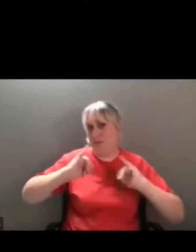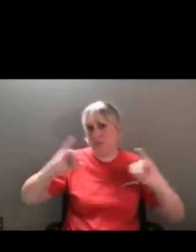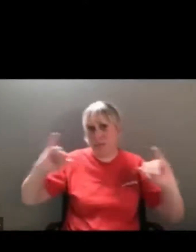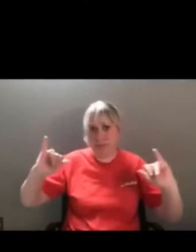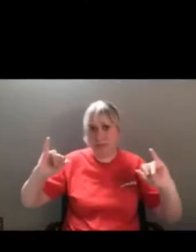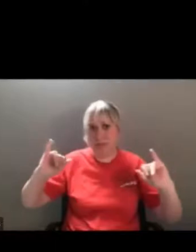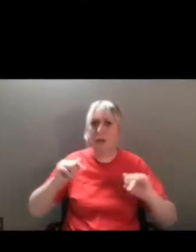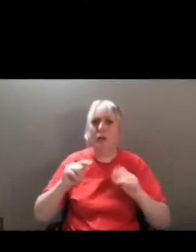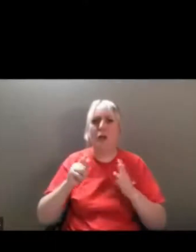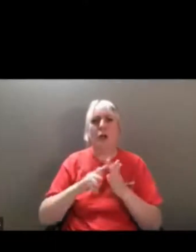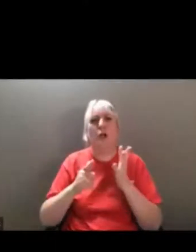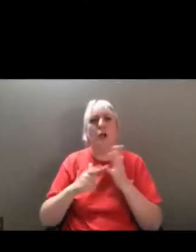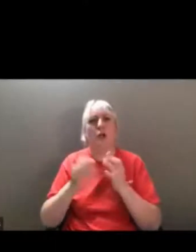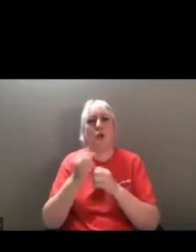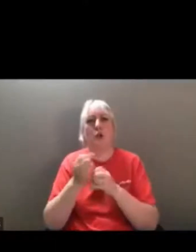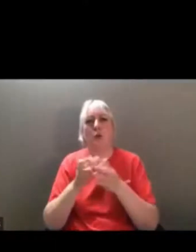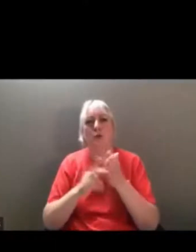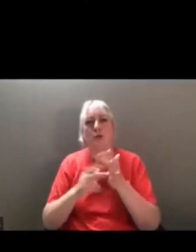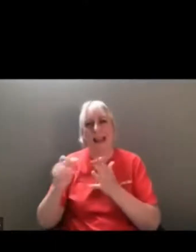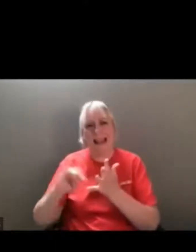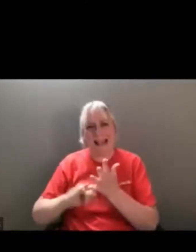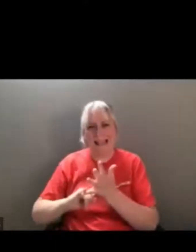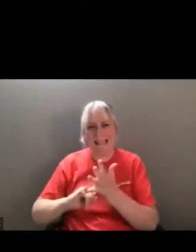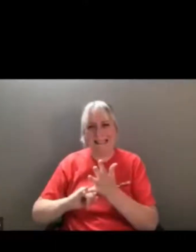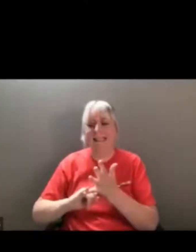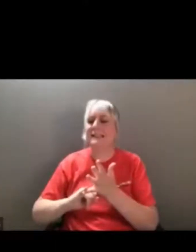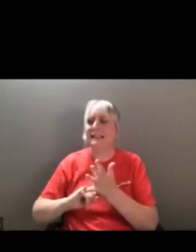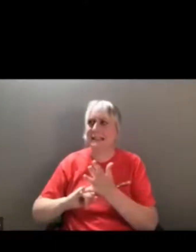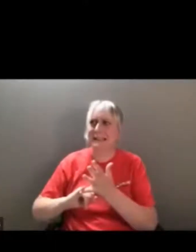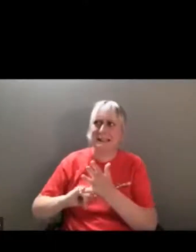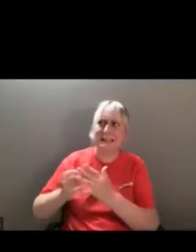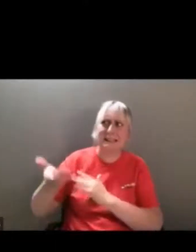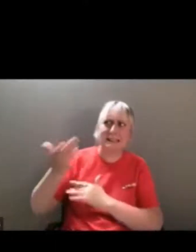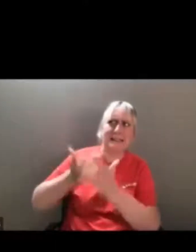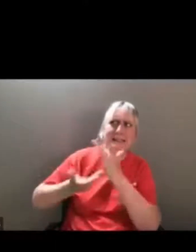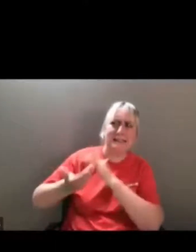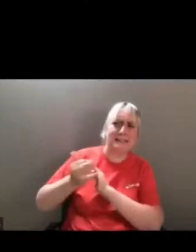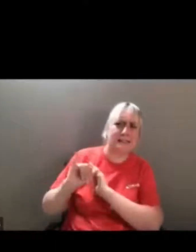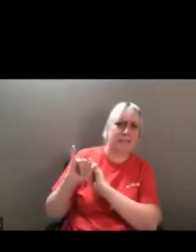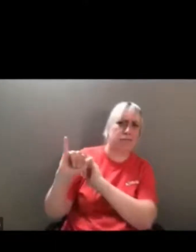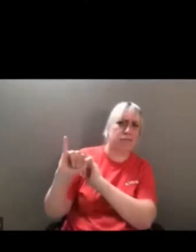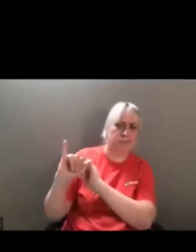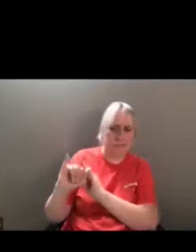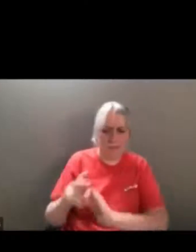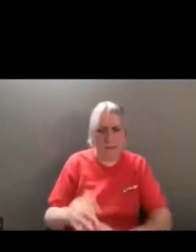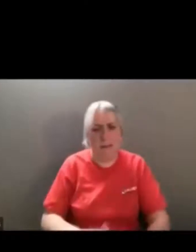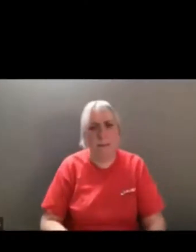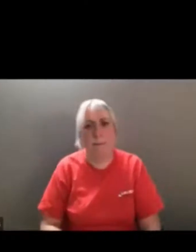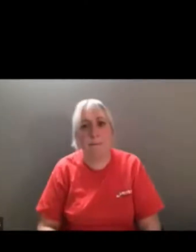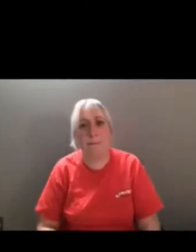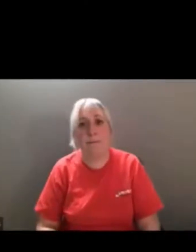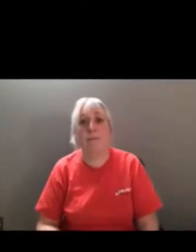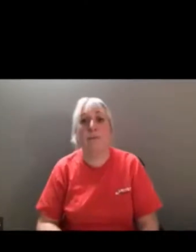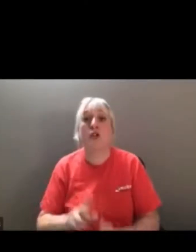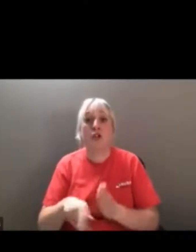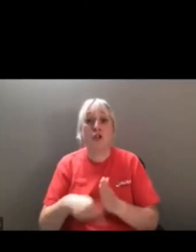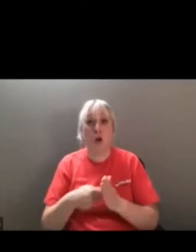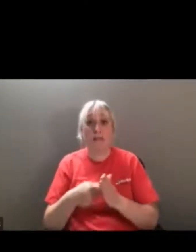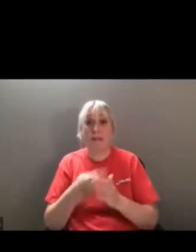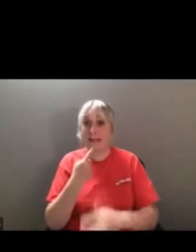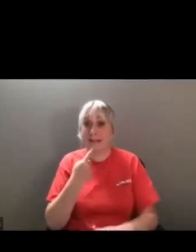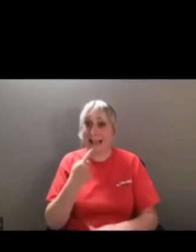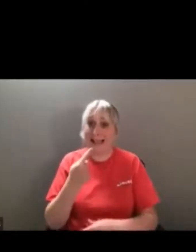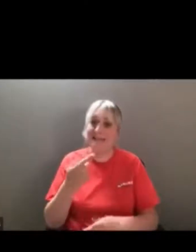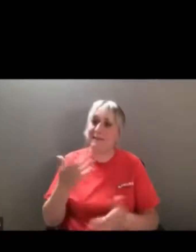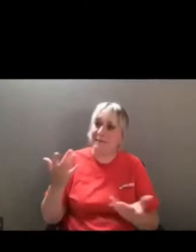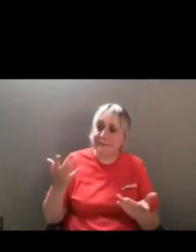opinion. Speaking to city bankers during his time as Mayor of London, Johnson said, Whatever